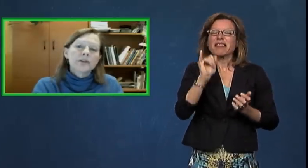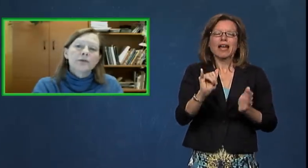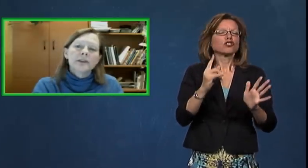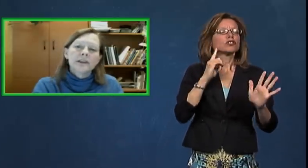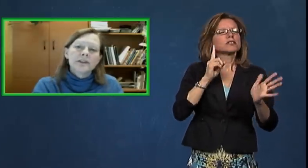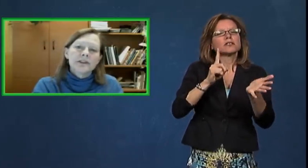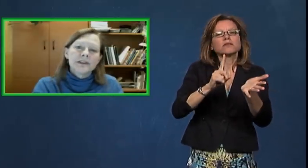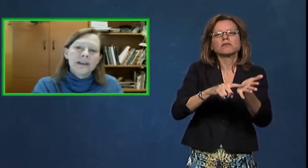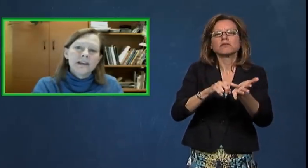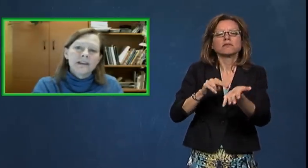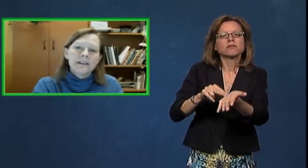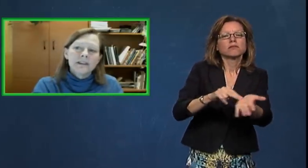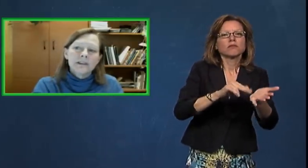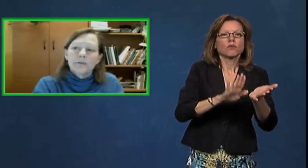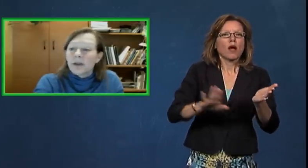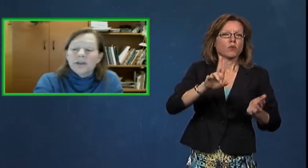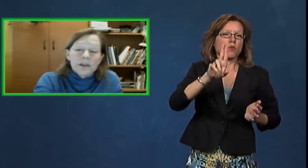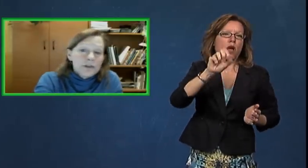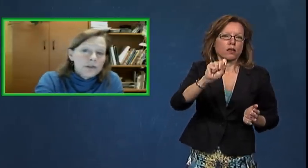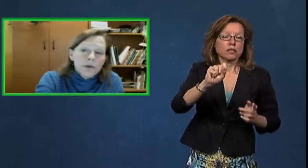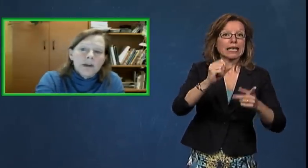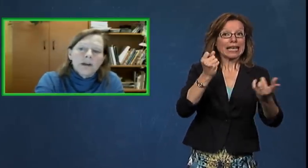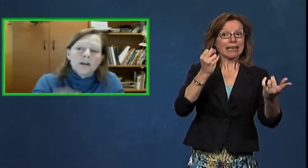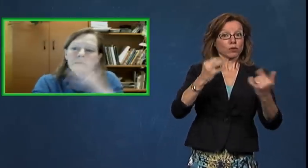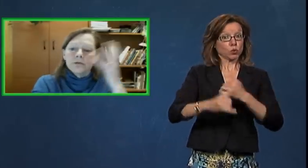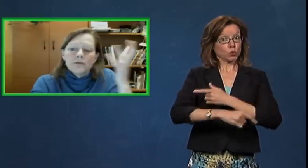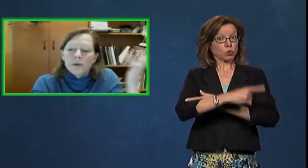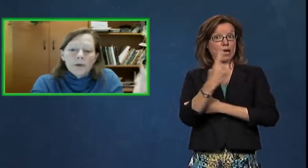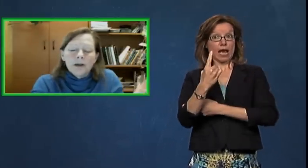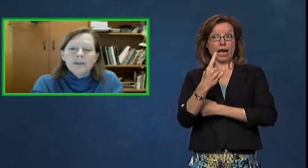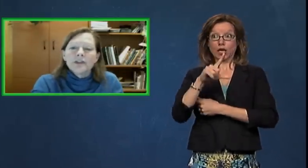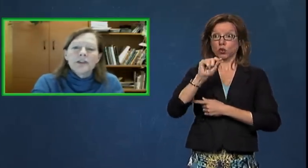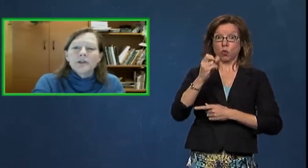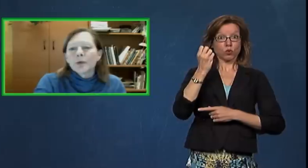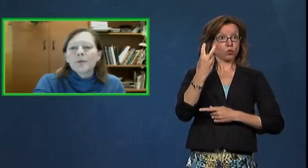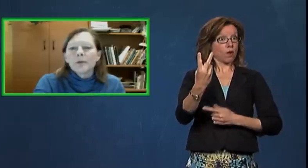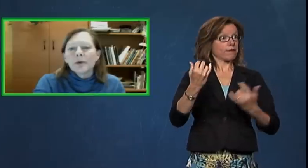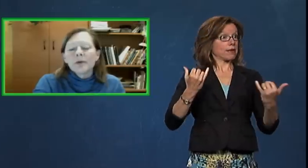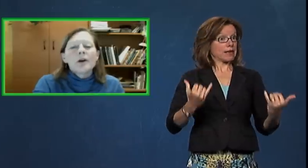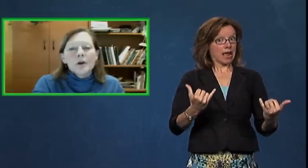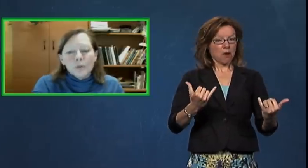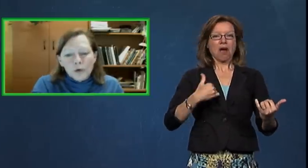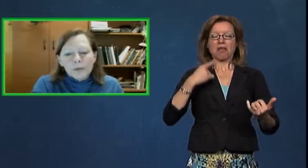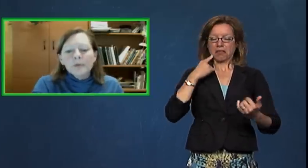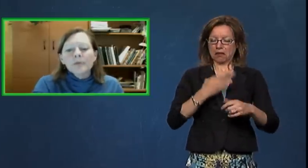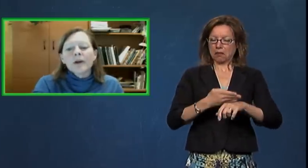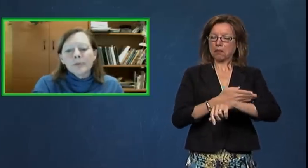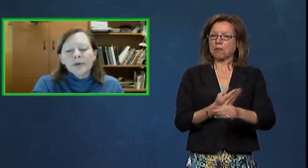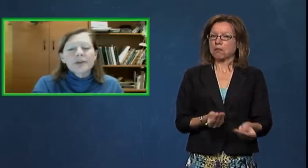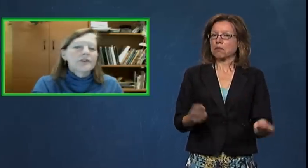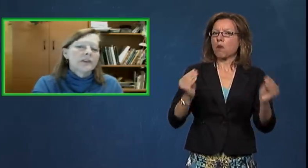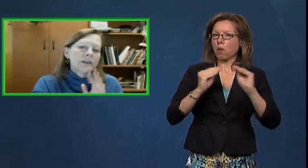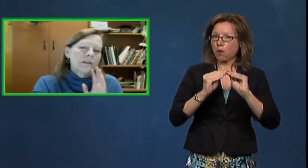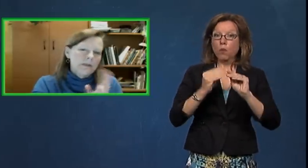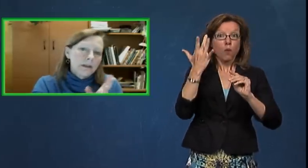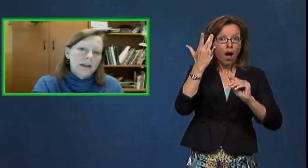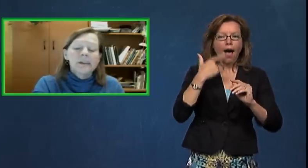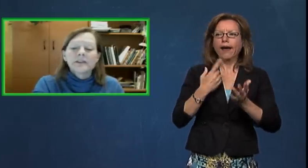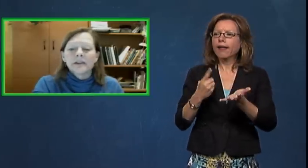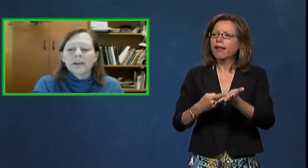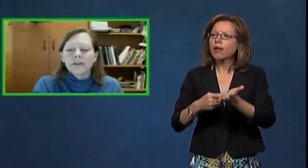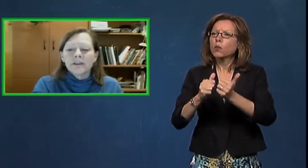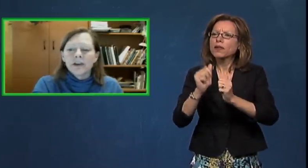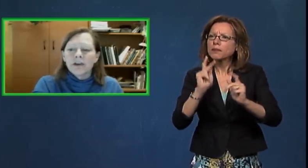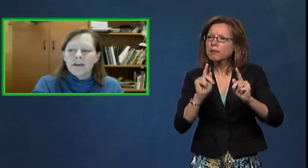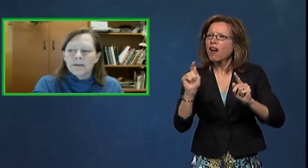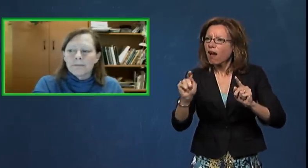course, if we did it today, because I just know that from conversations with people, more people are purchasing and